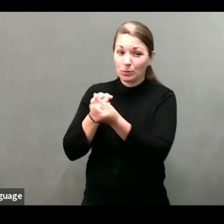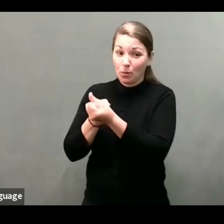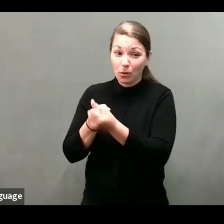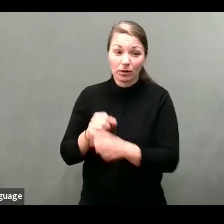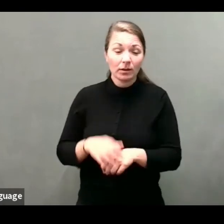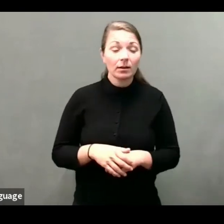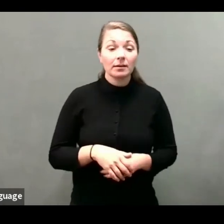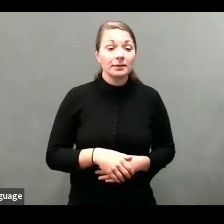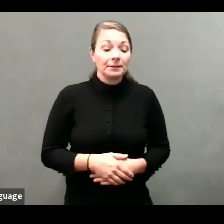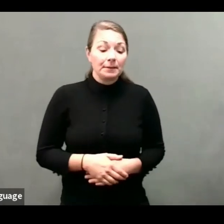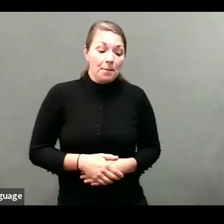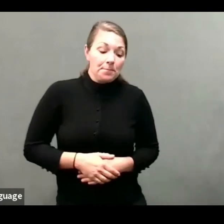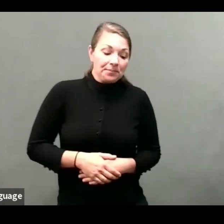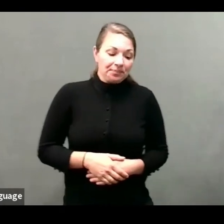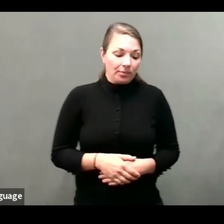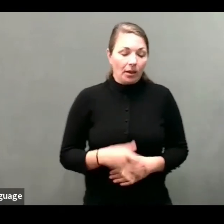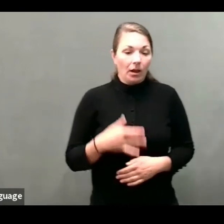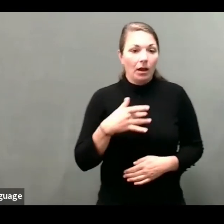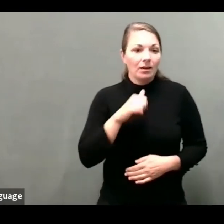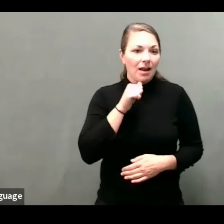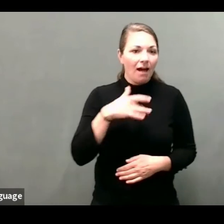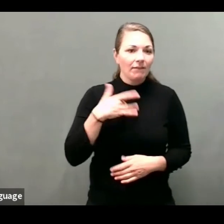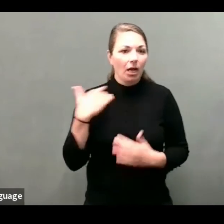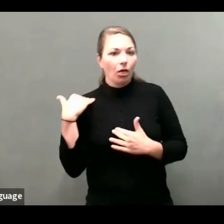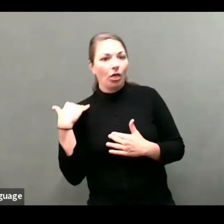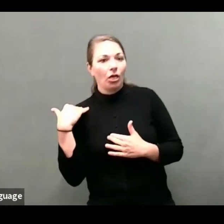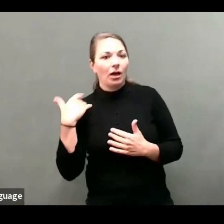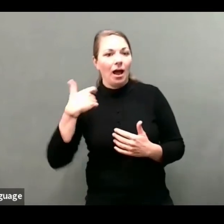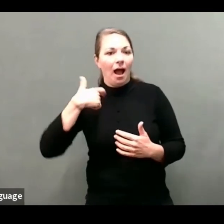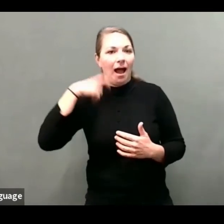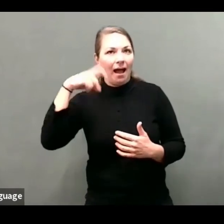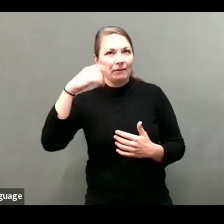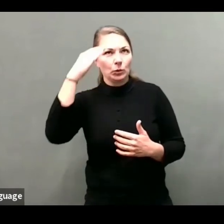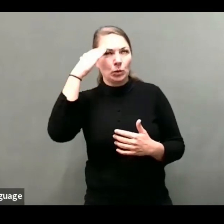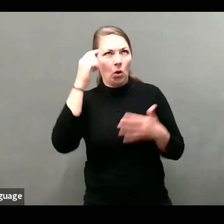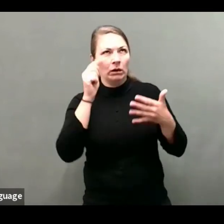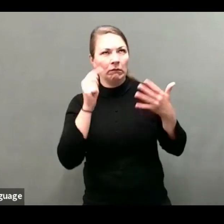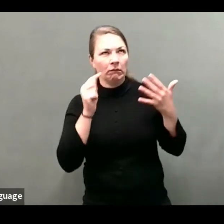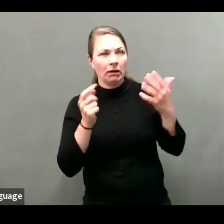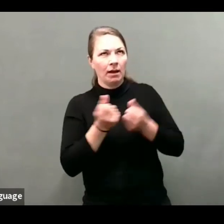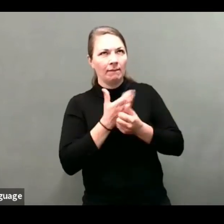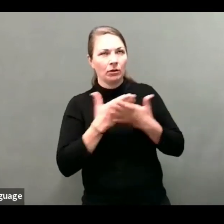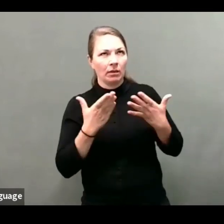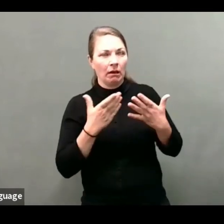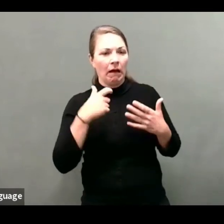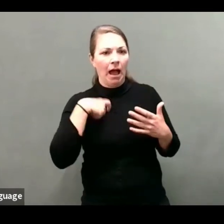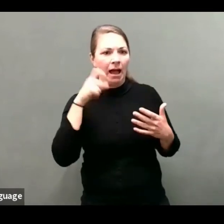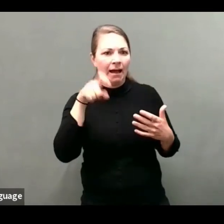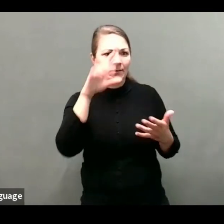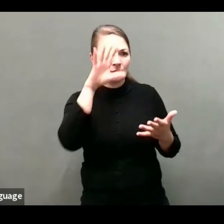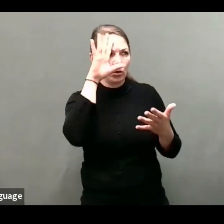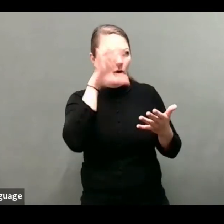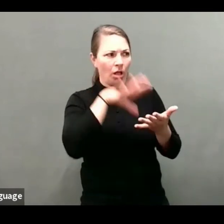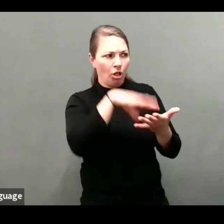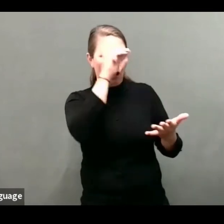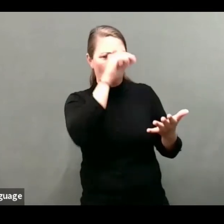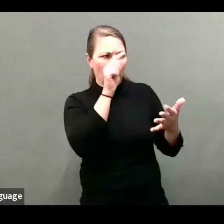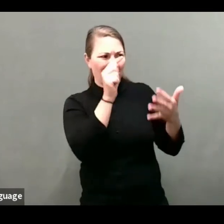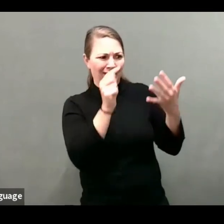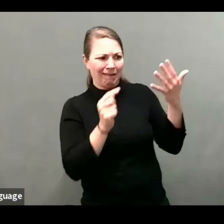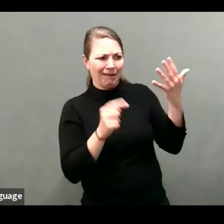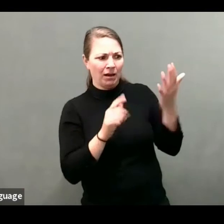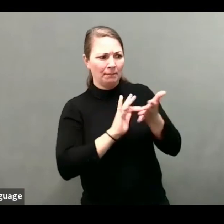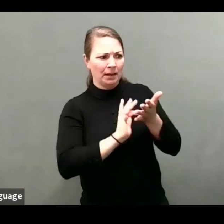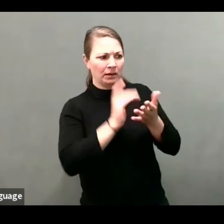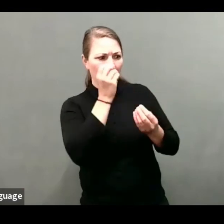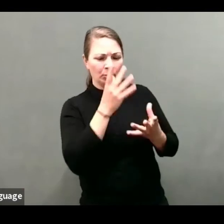pressure or really just, don't put it on yourself to actually learn a bunch of medical information and then